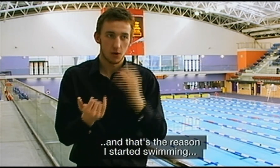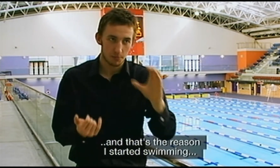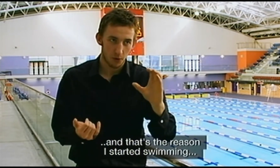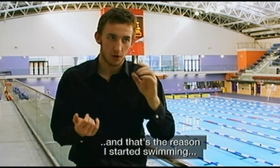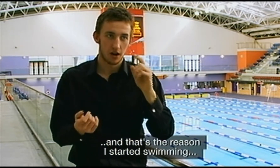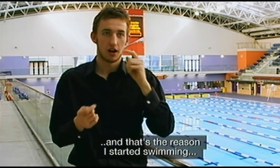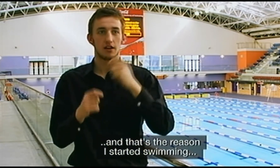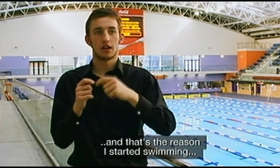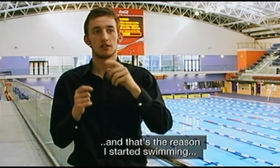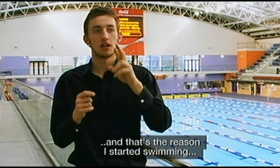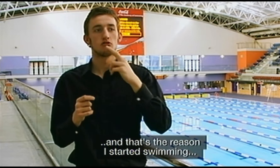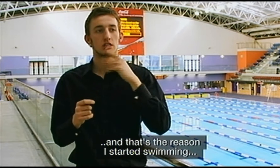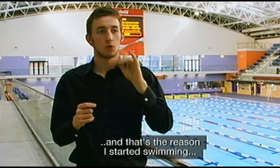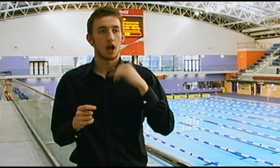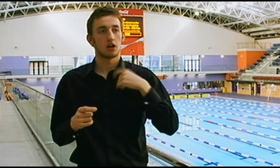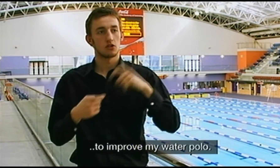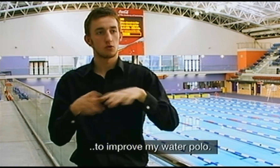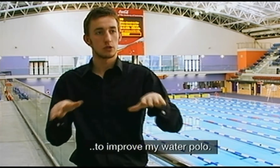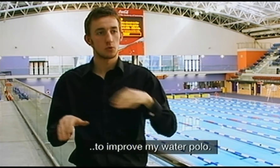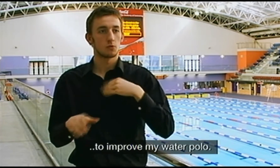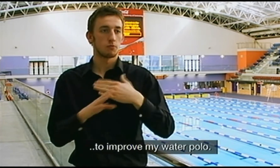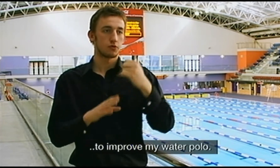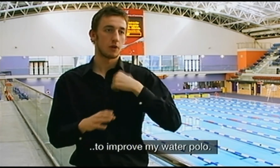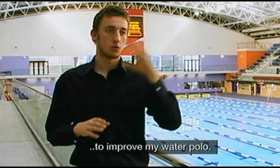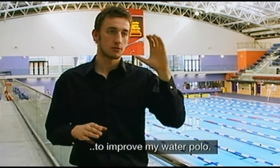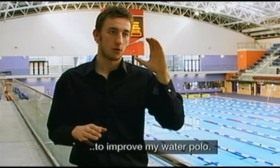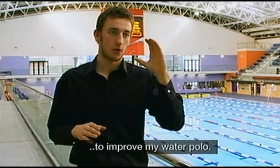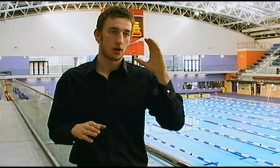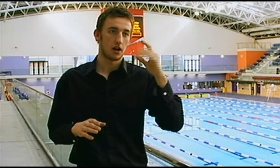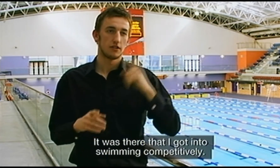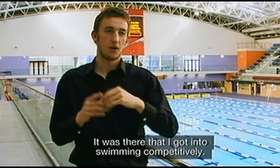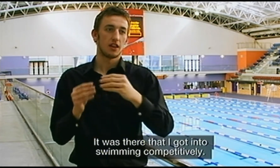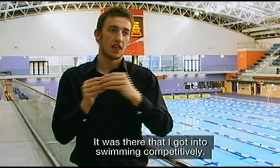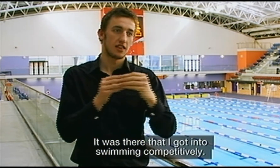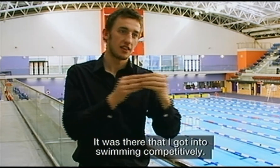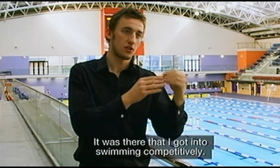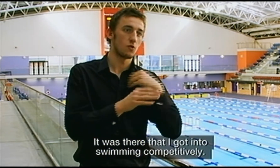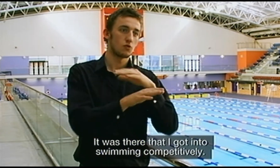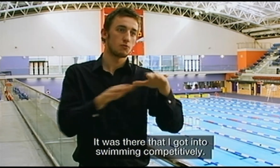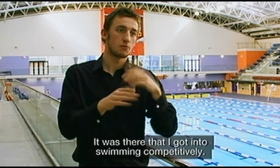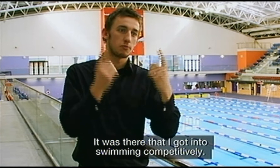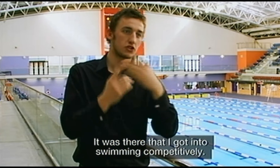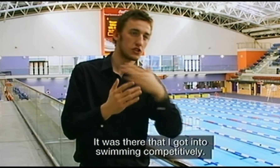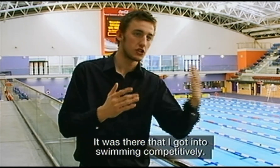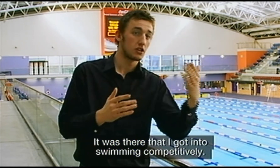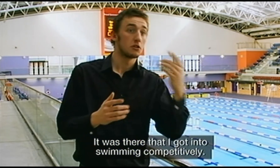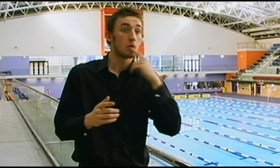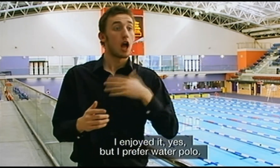reason I started swimming, to improve my water polo. It was from there that I got into swimming competitively, and I